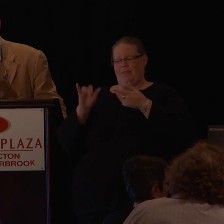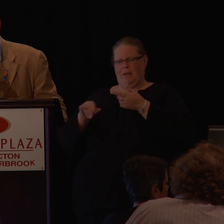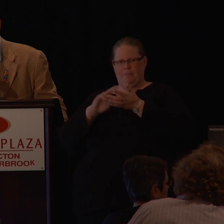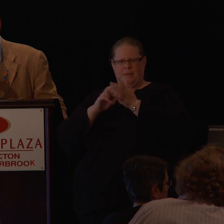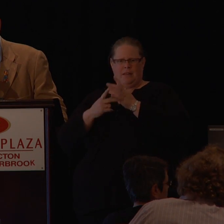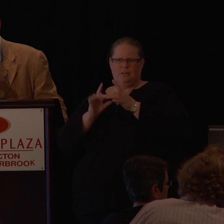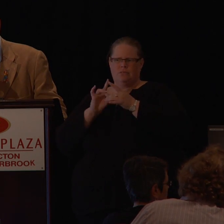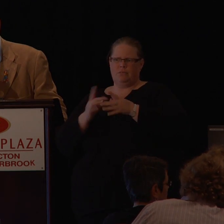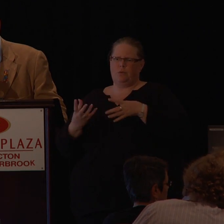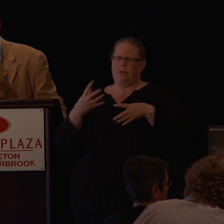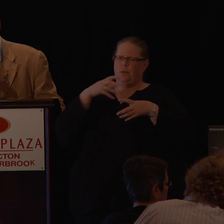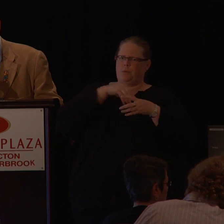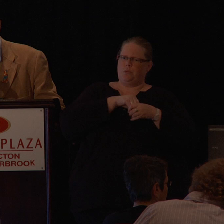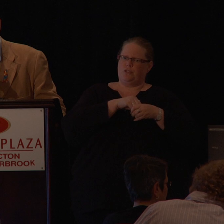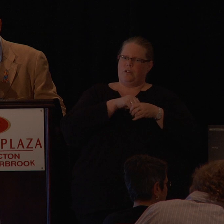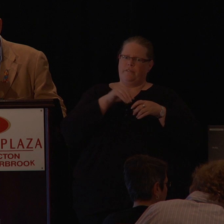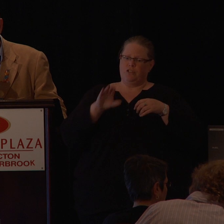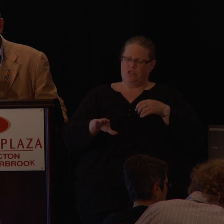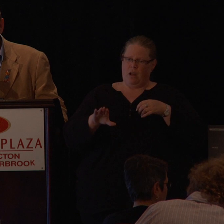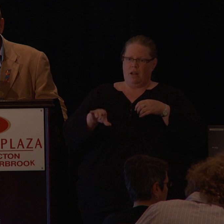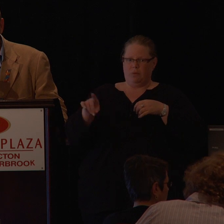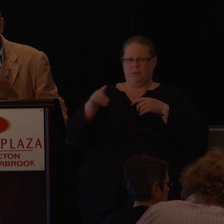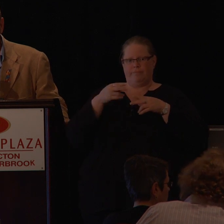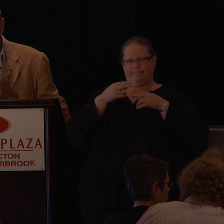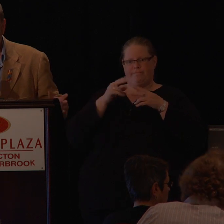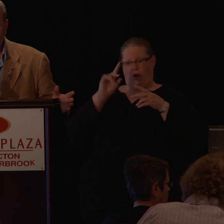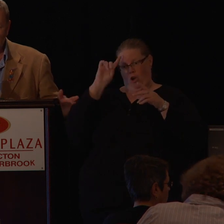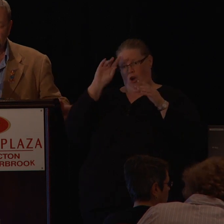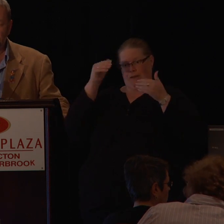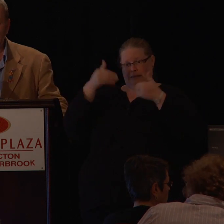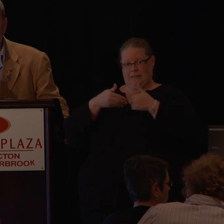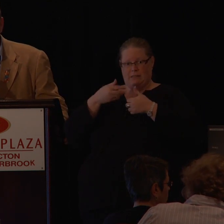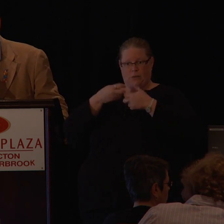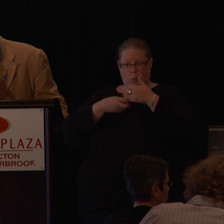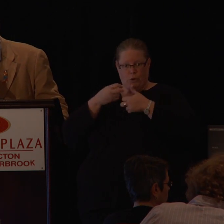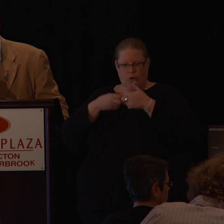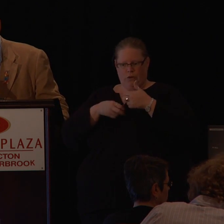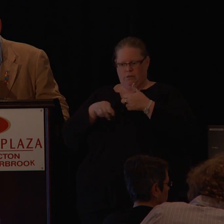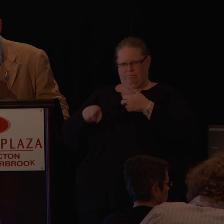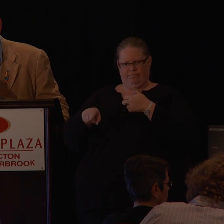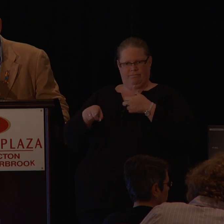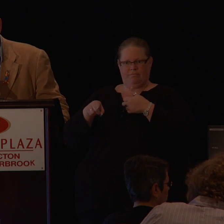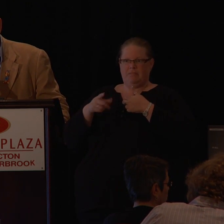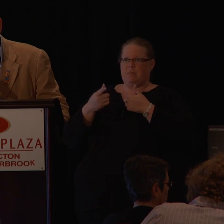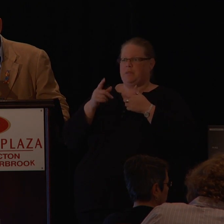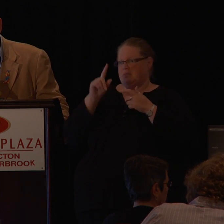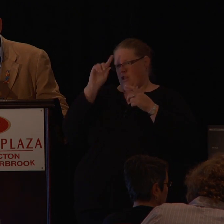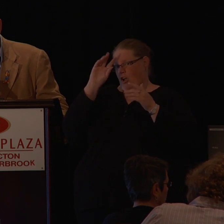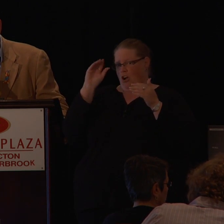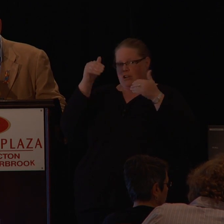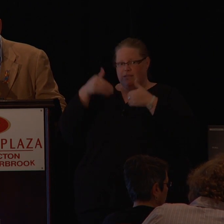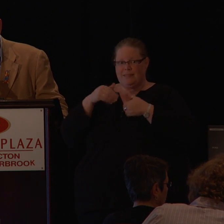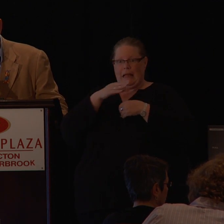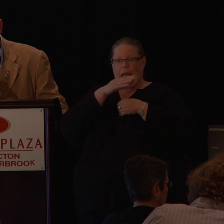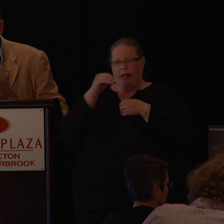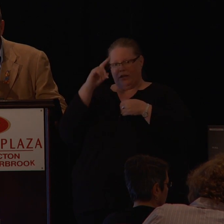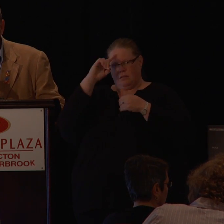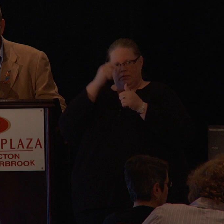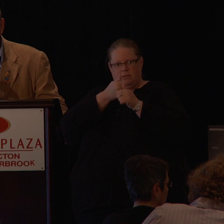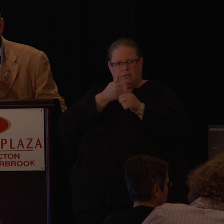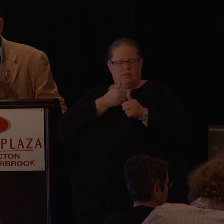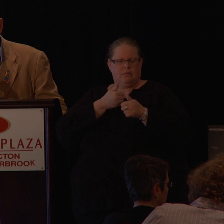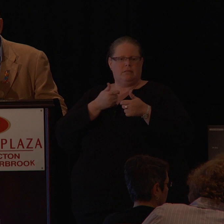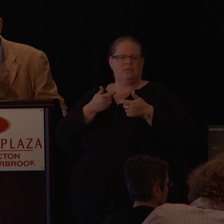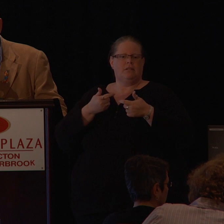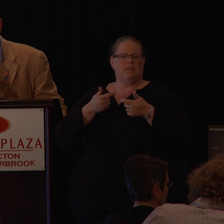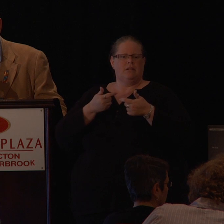If you have a child with classic autistic disorder and, for example, cognitive disabilities,